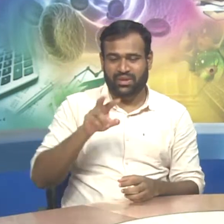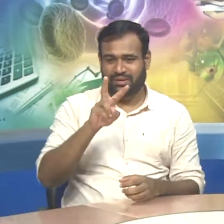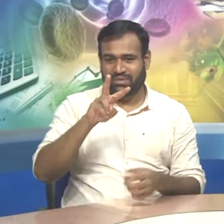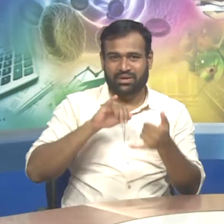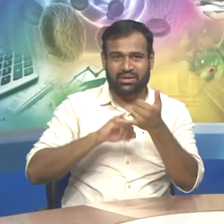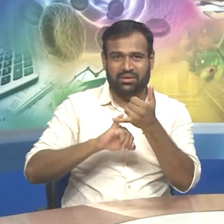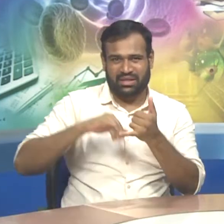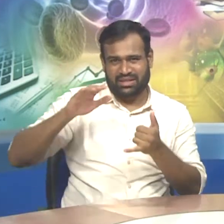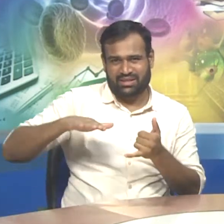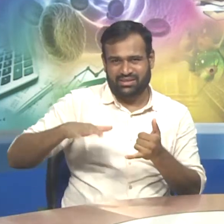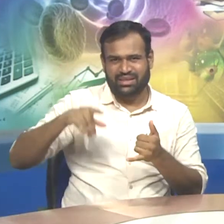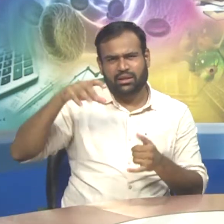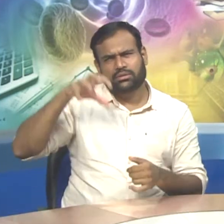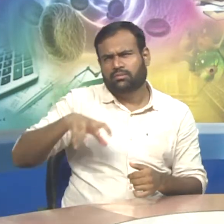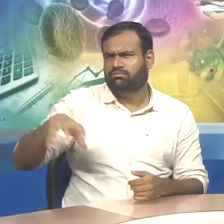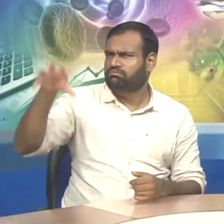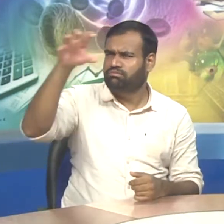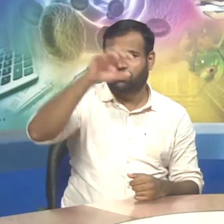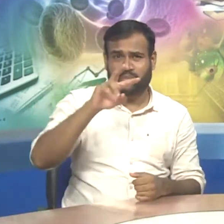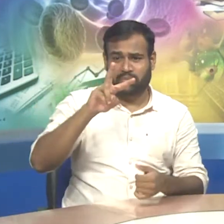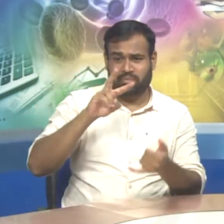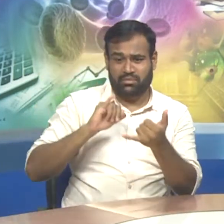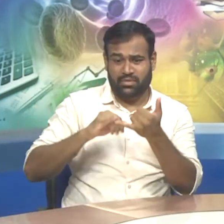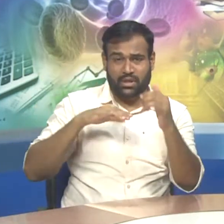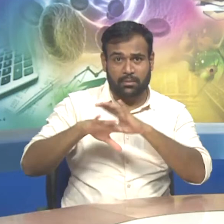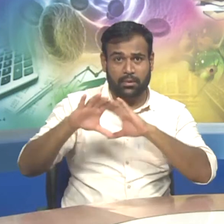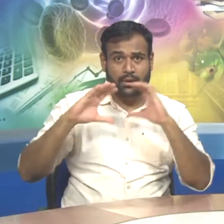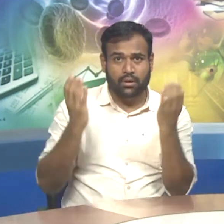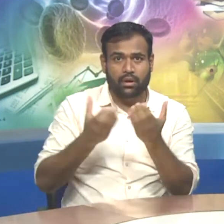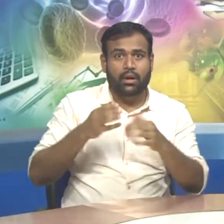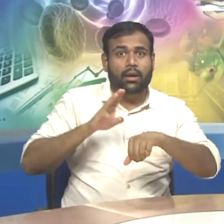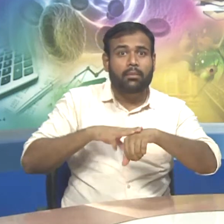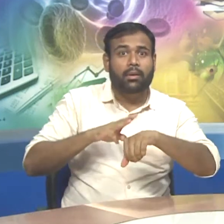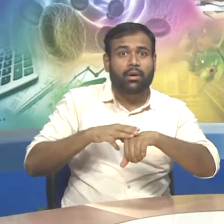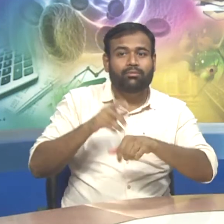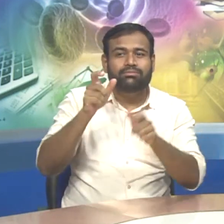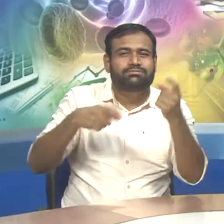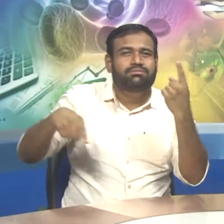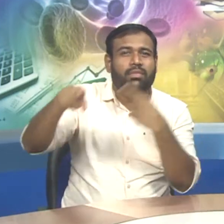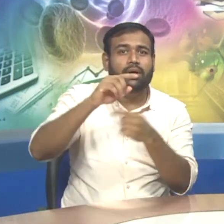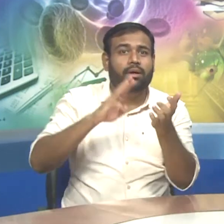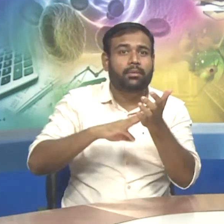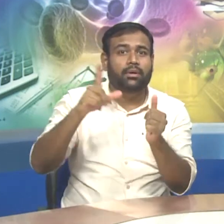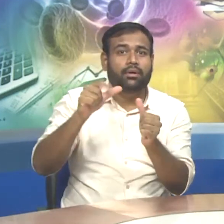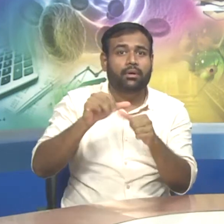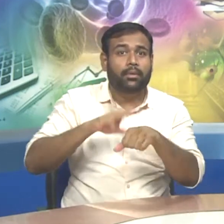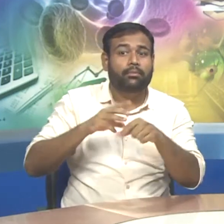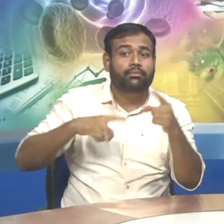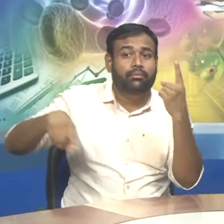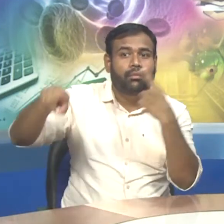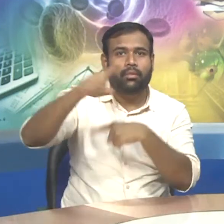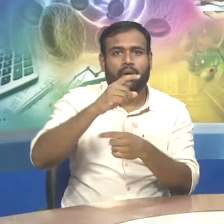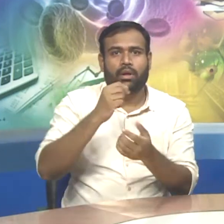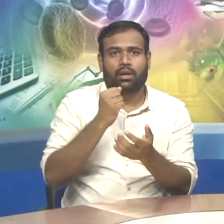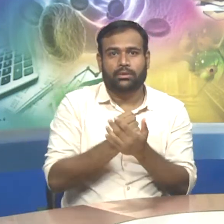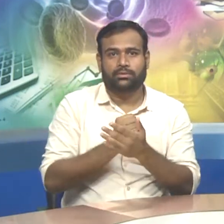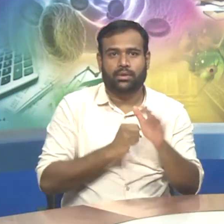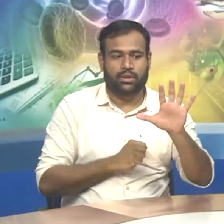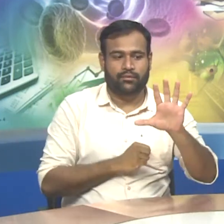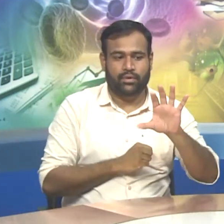The number of Vidhan Sabha members cannot be more than 500 and not less than